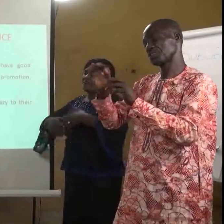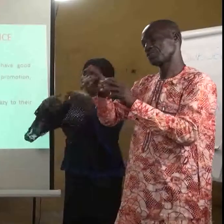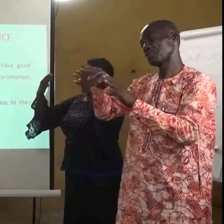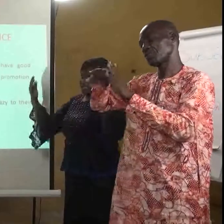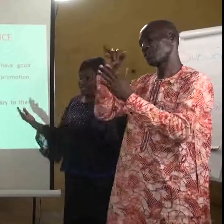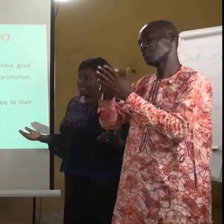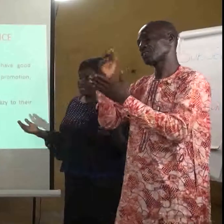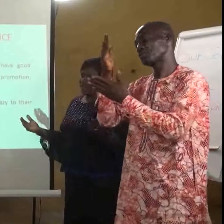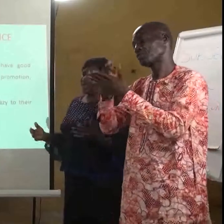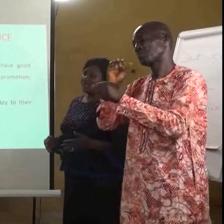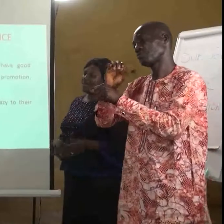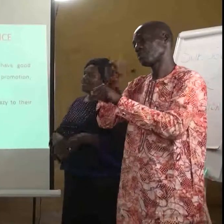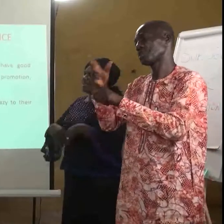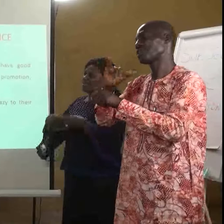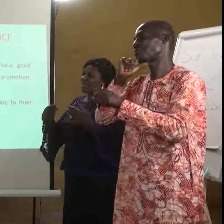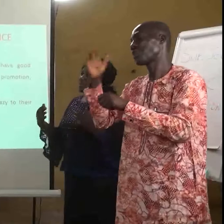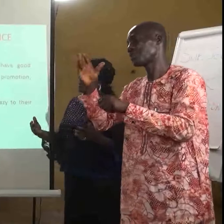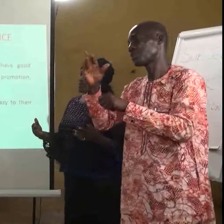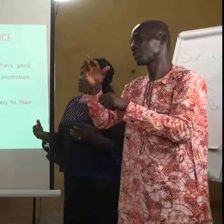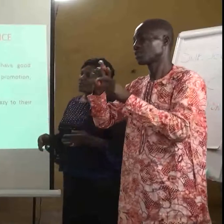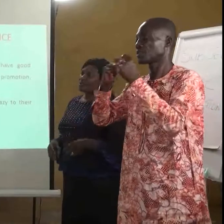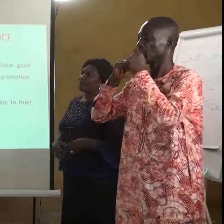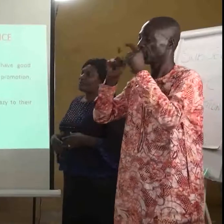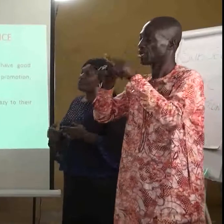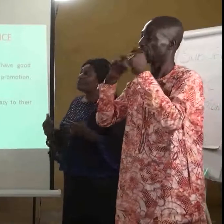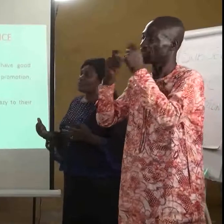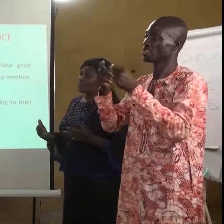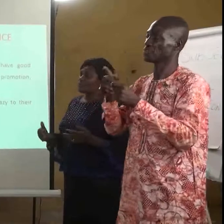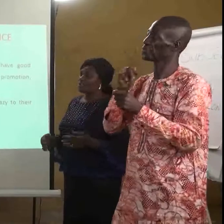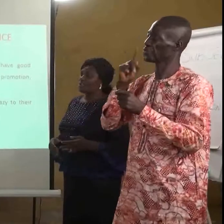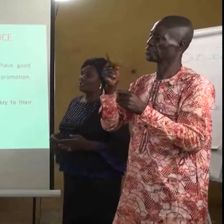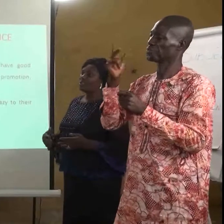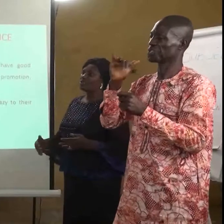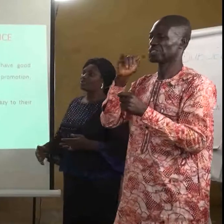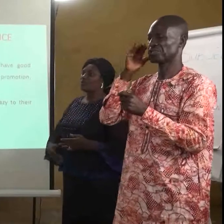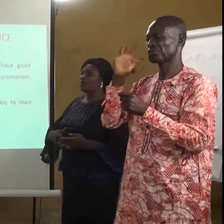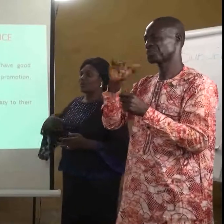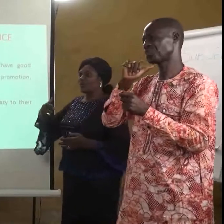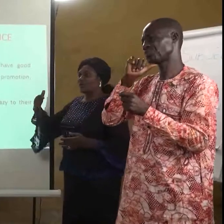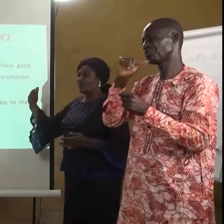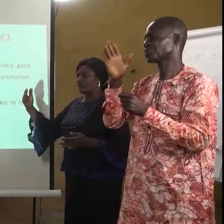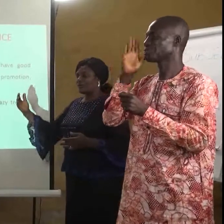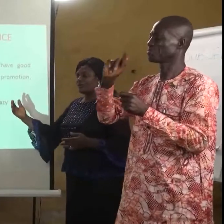they are not growing in their career, there is no any reward, before you know it, they will also